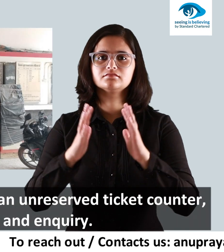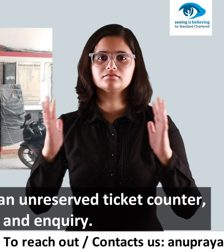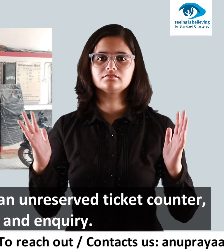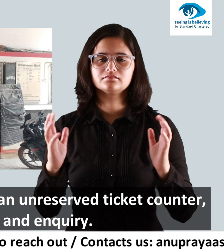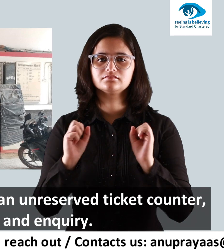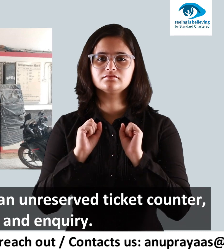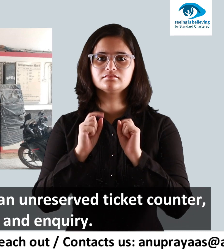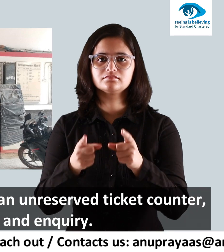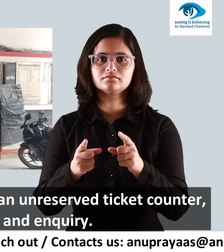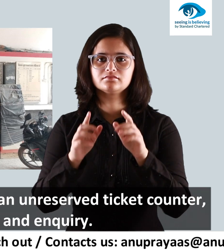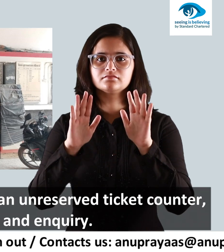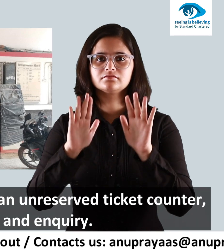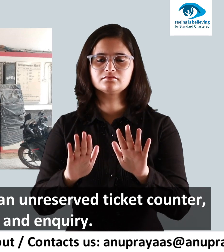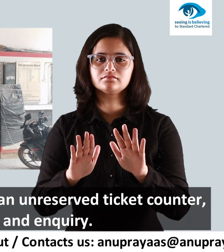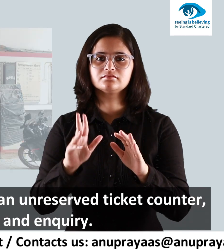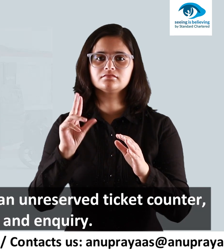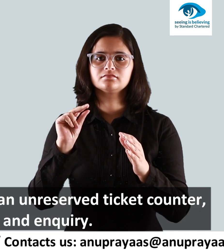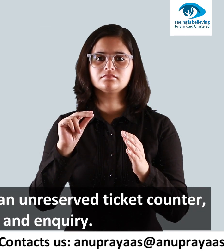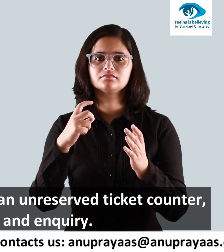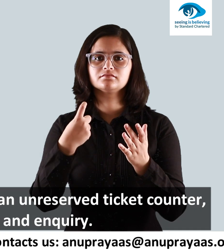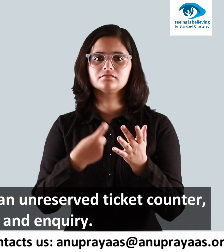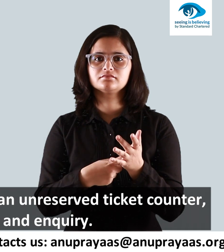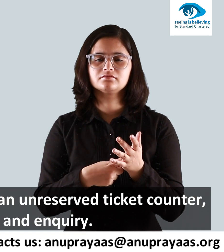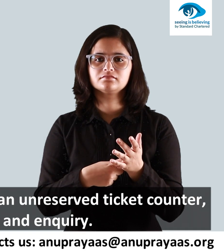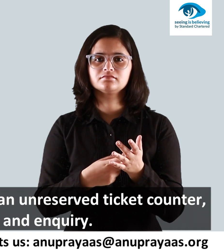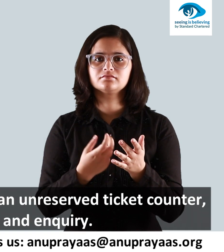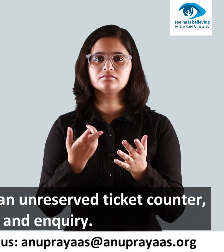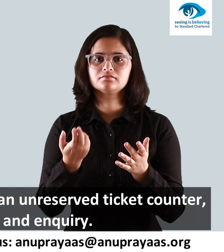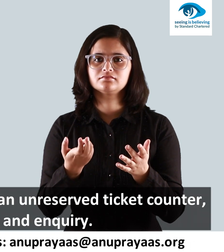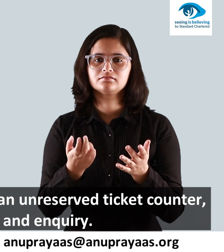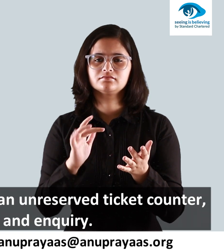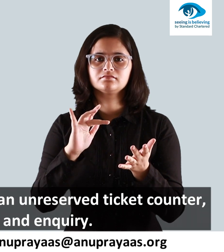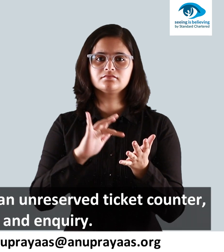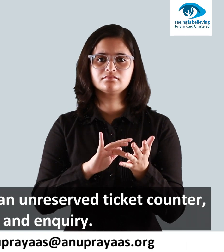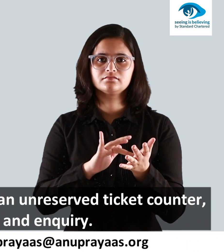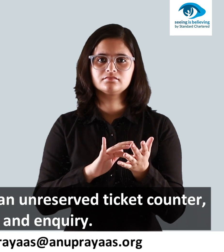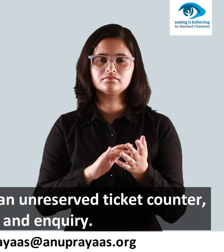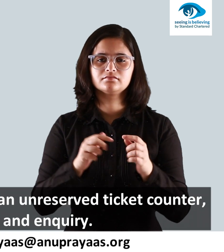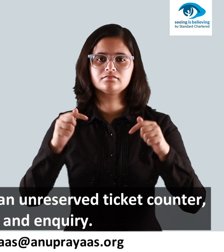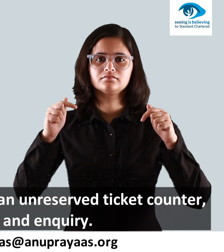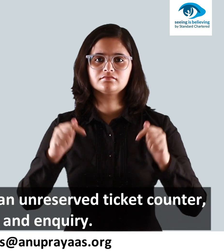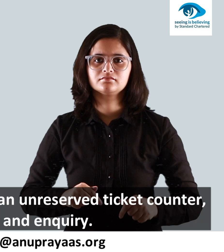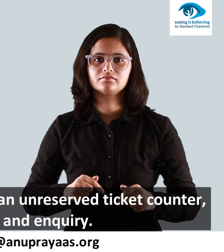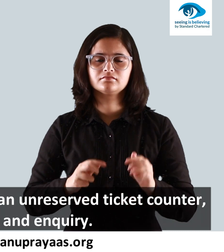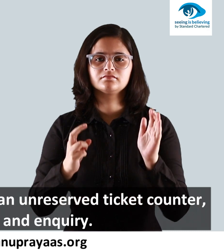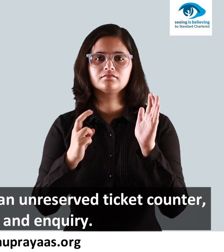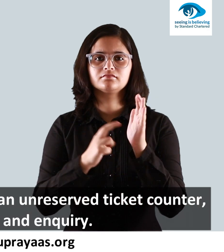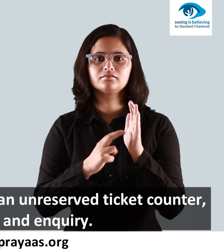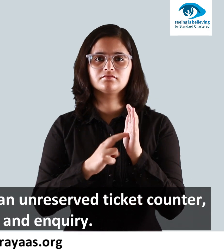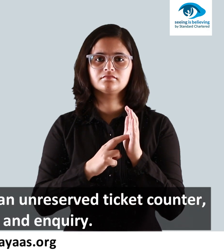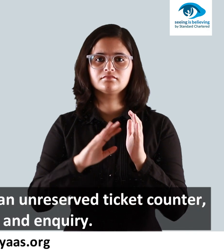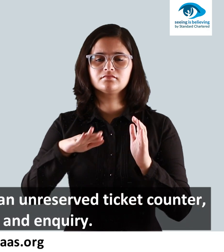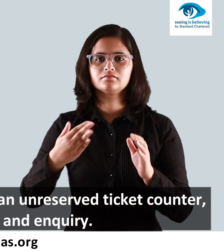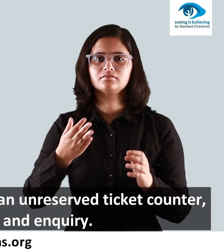At the main entrance, there is an unreserved ticket counter, current booking and enquiry.